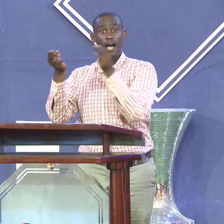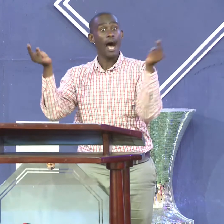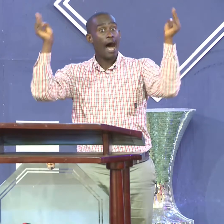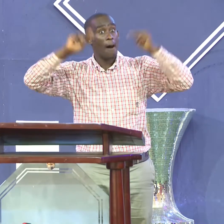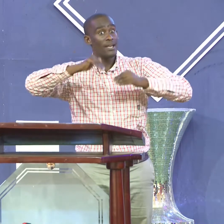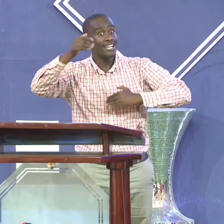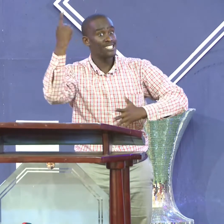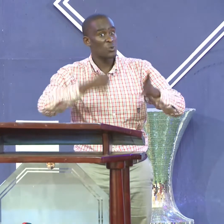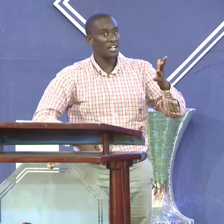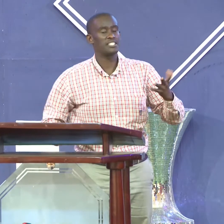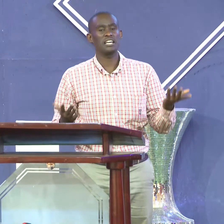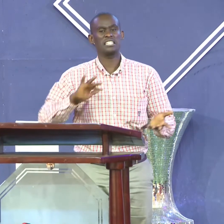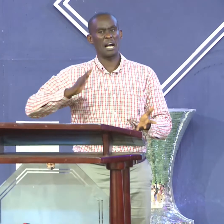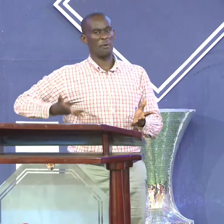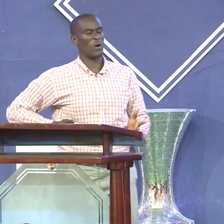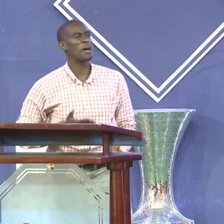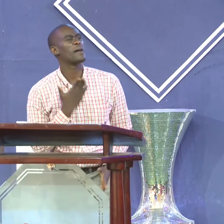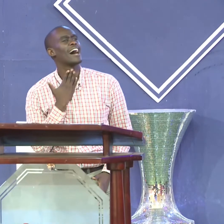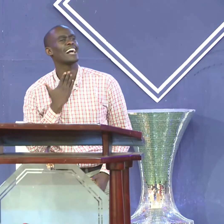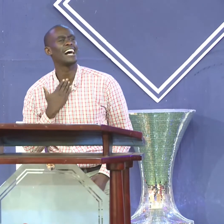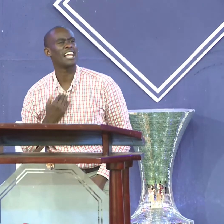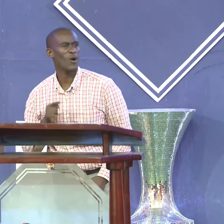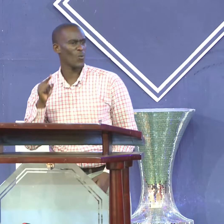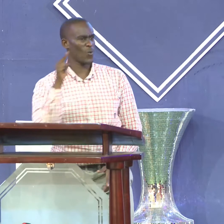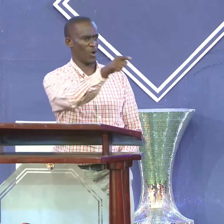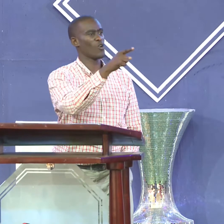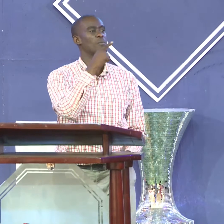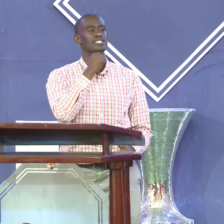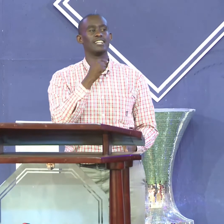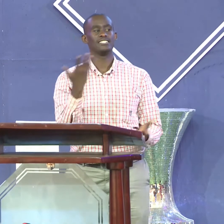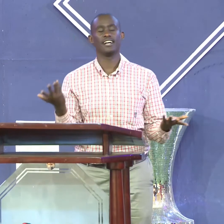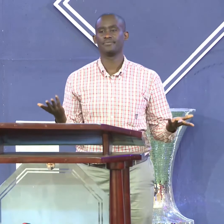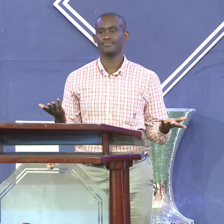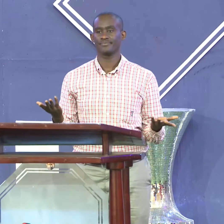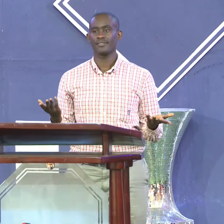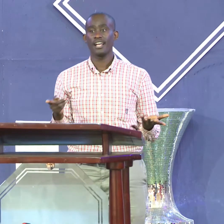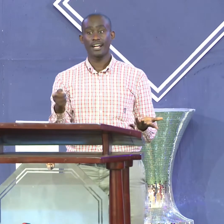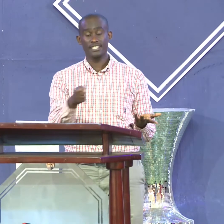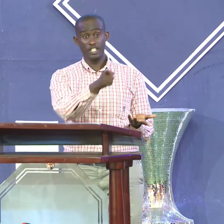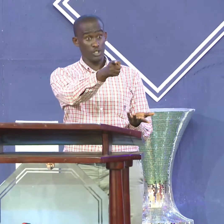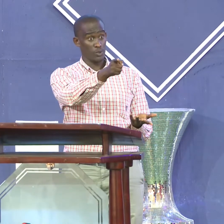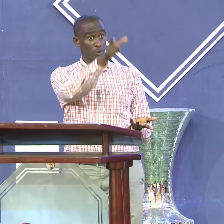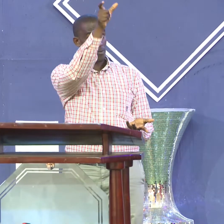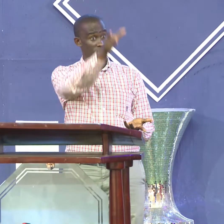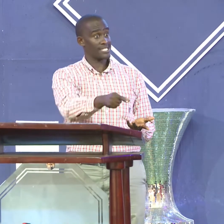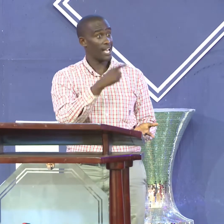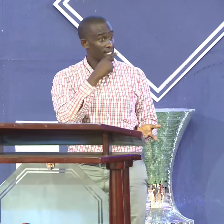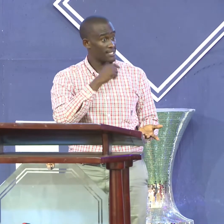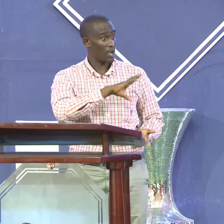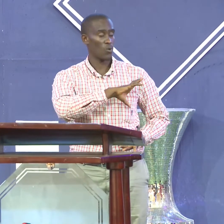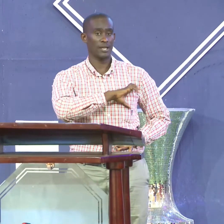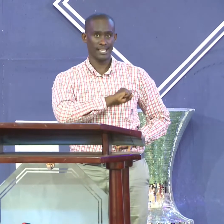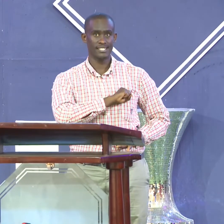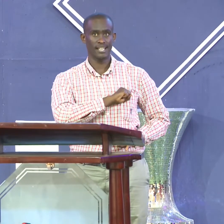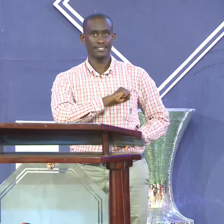fasting when everyone is on you. Praise the Lord. You need to